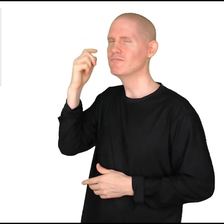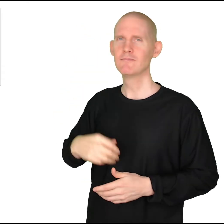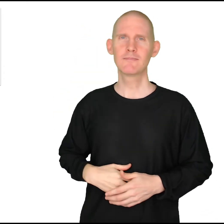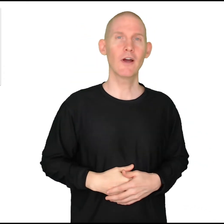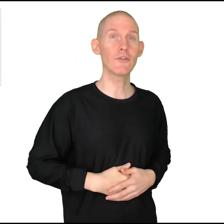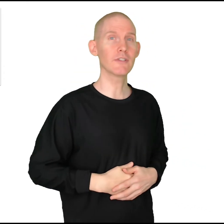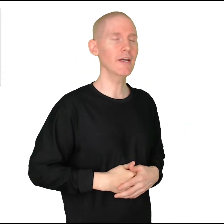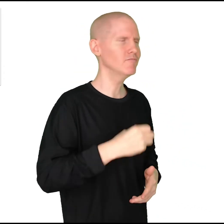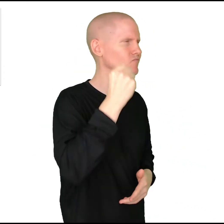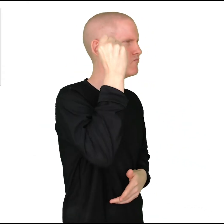Other side.